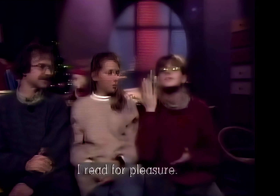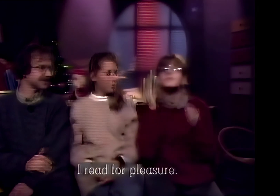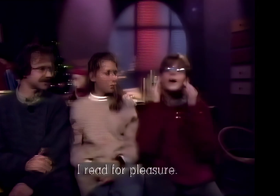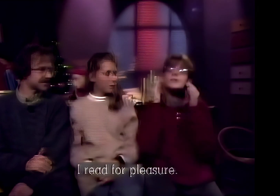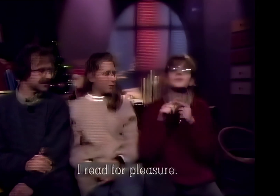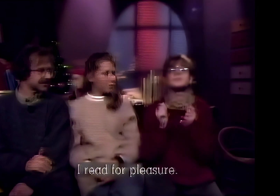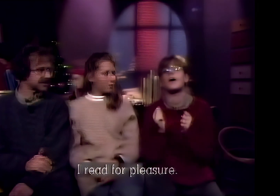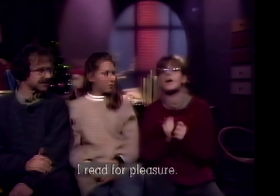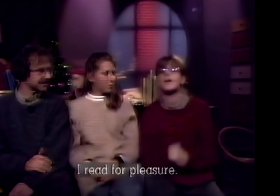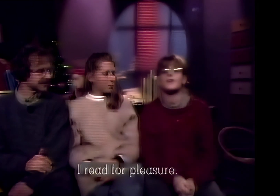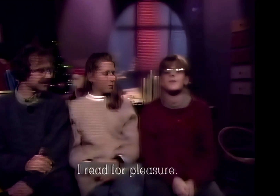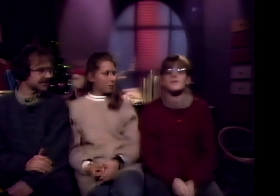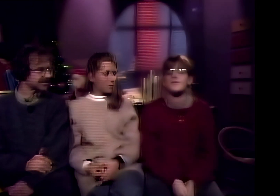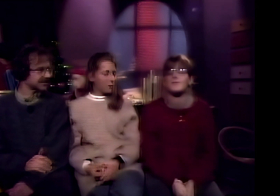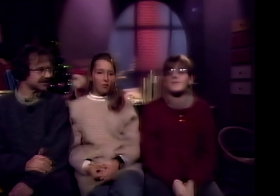I read it for pleasure.